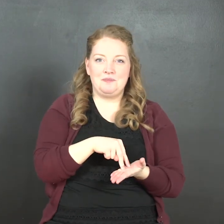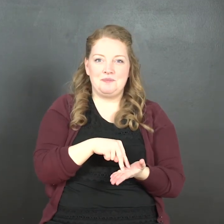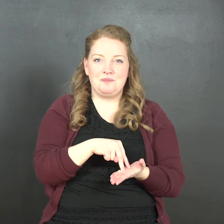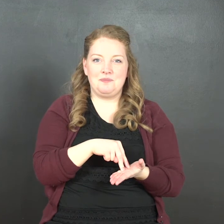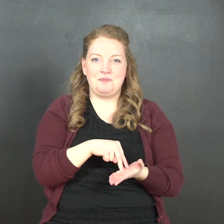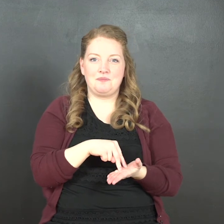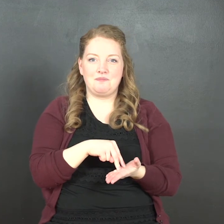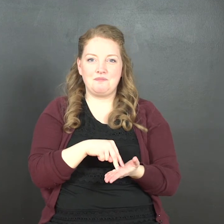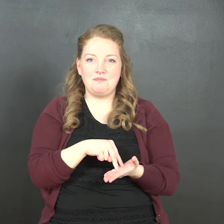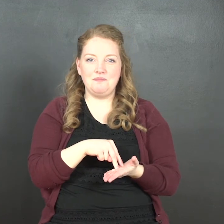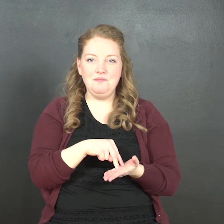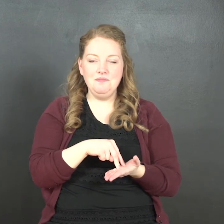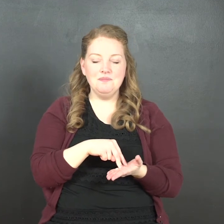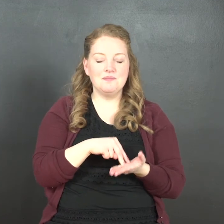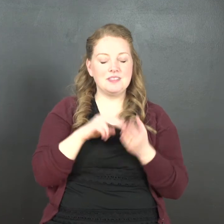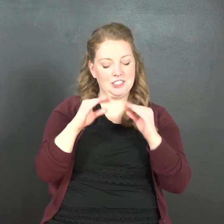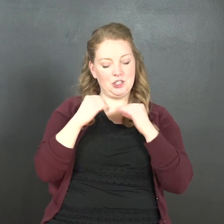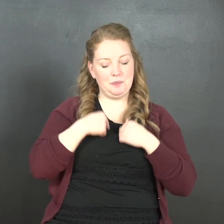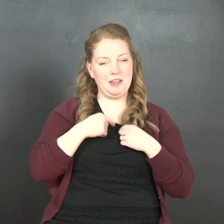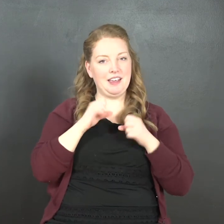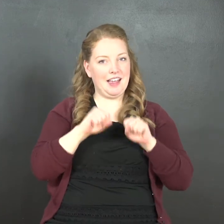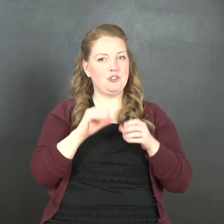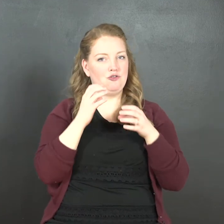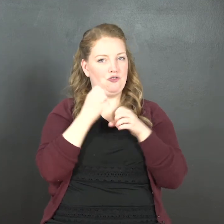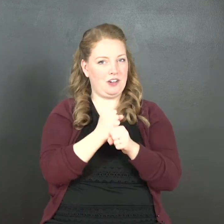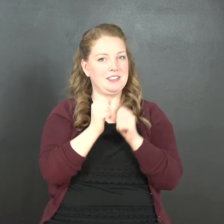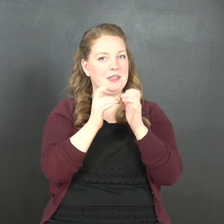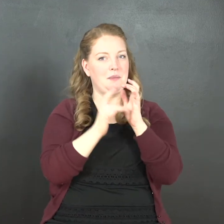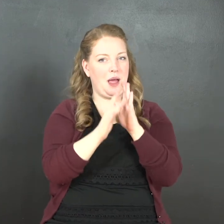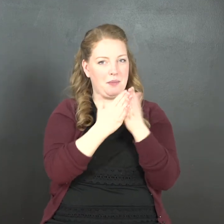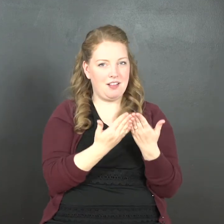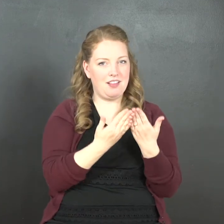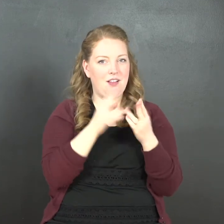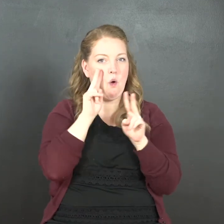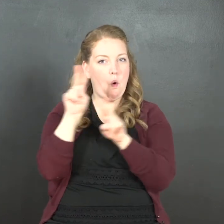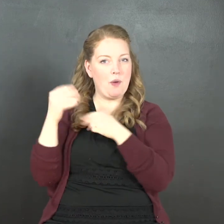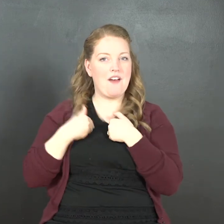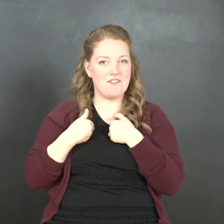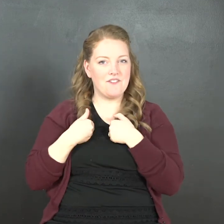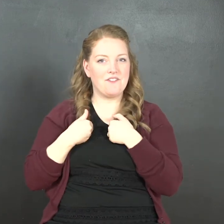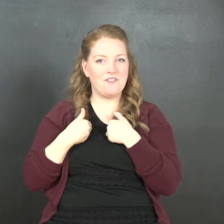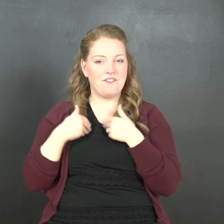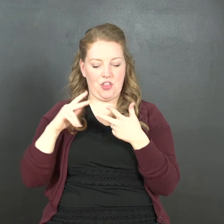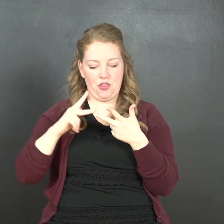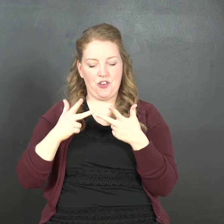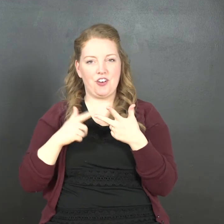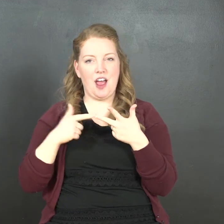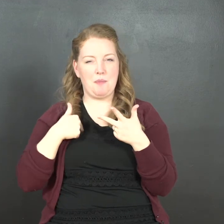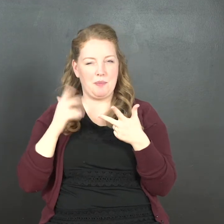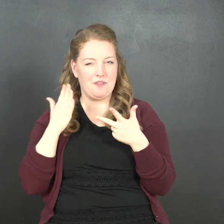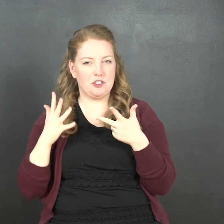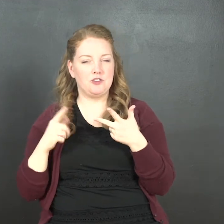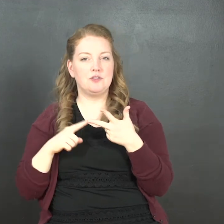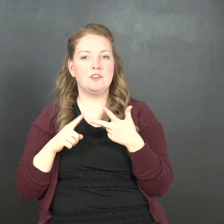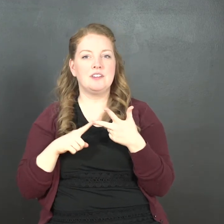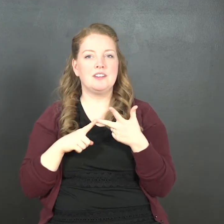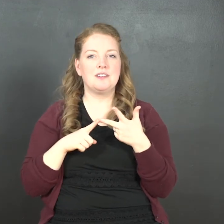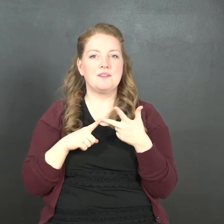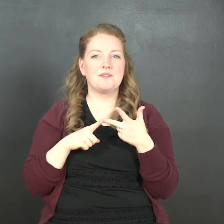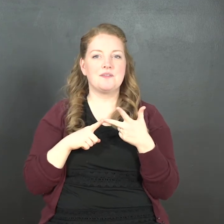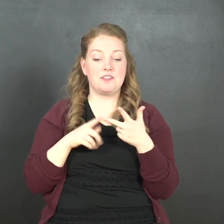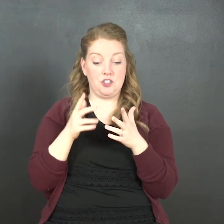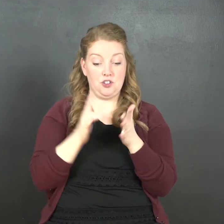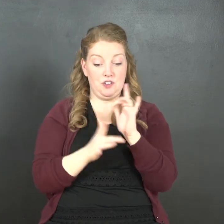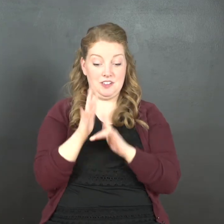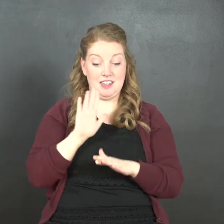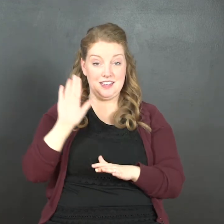resurrection. I love the fact that it reminds me, it teaches me that I can trust the Bible. I love the fact that it lets me know that hope is available. Let me give you number three